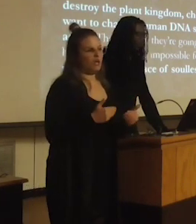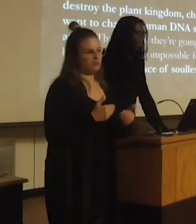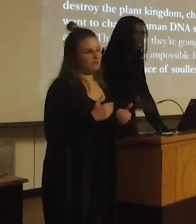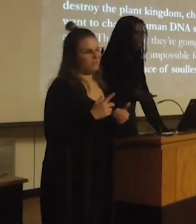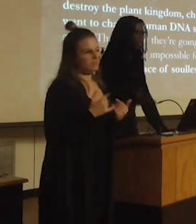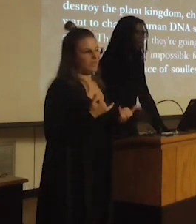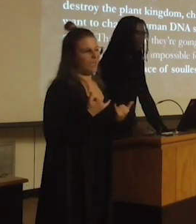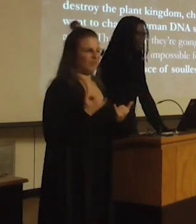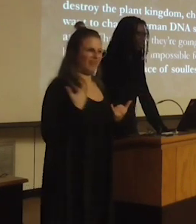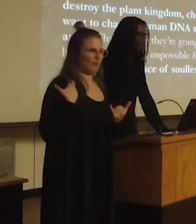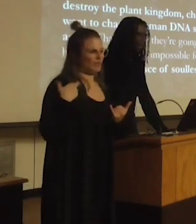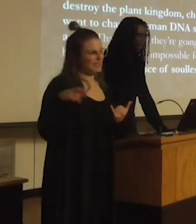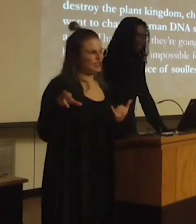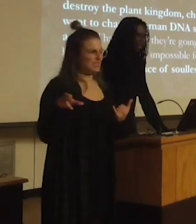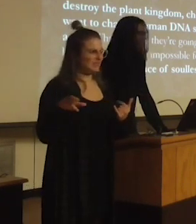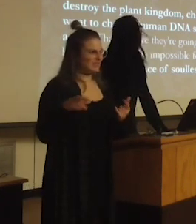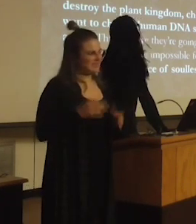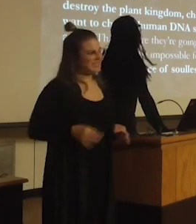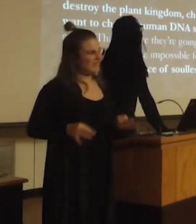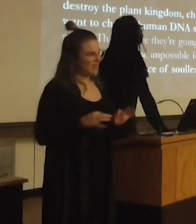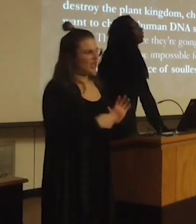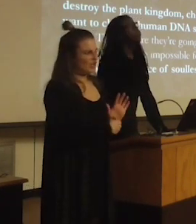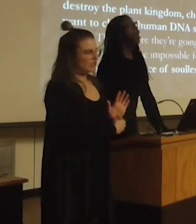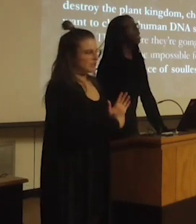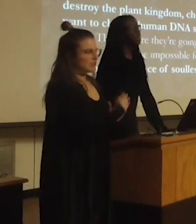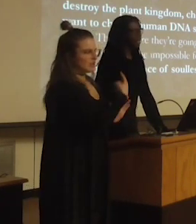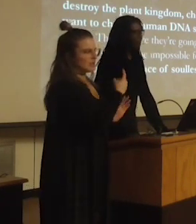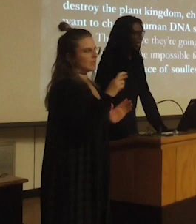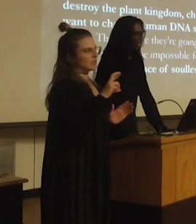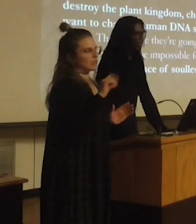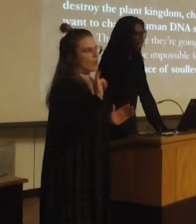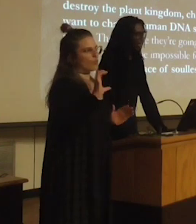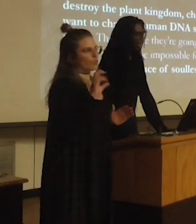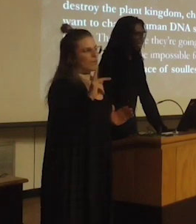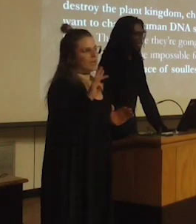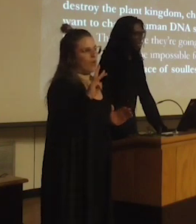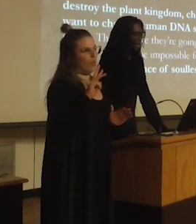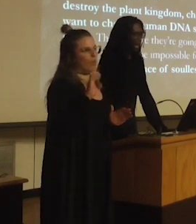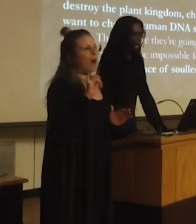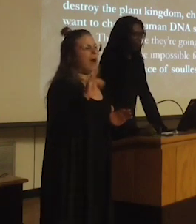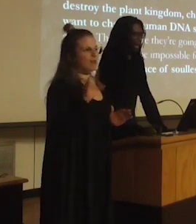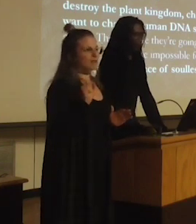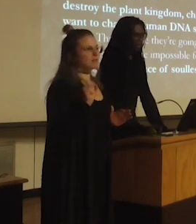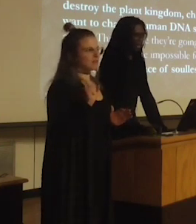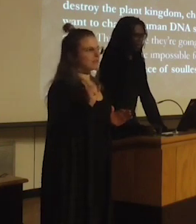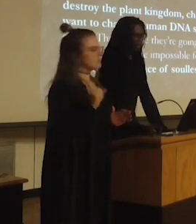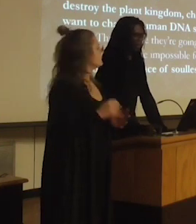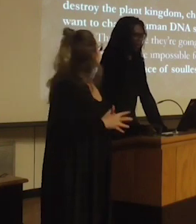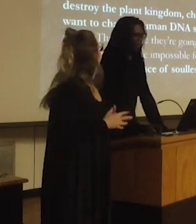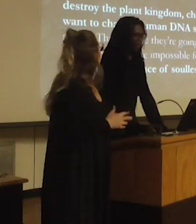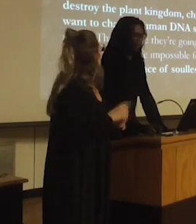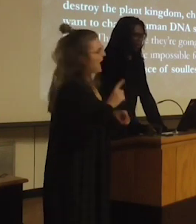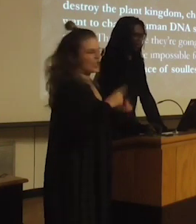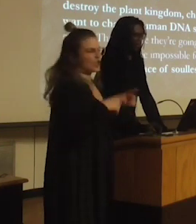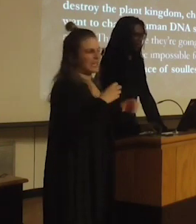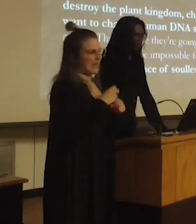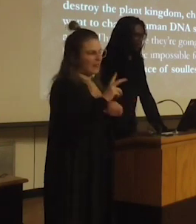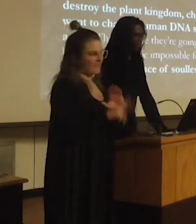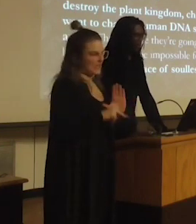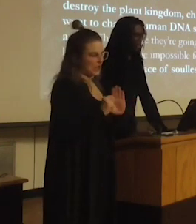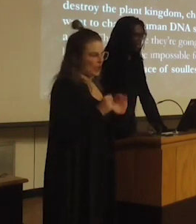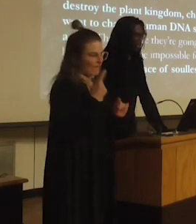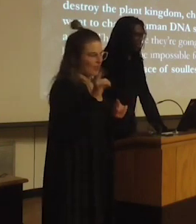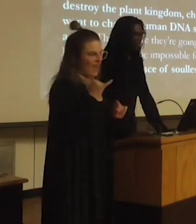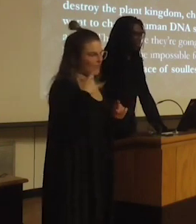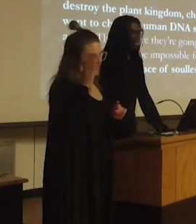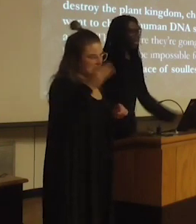like religious signifiers as well. This is actually Rick Wiles, a televangelist, and I wasn't able to get the video for this for